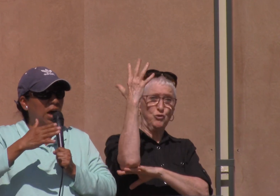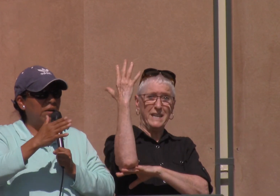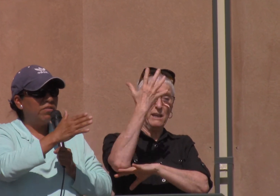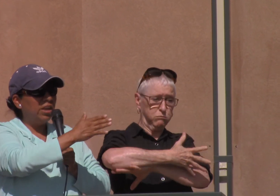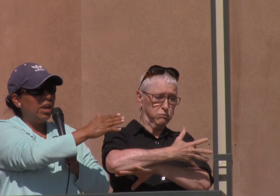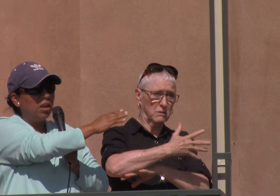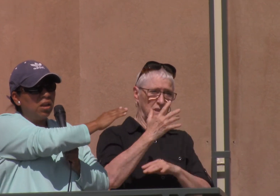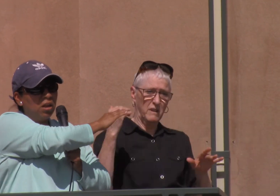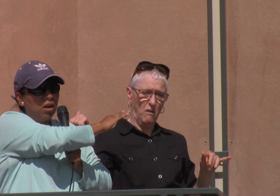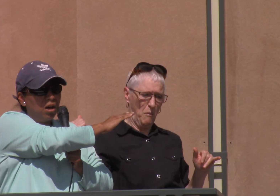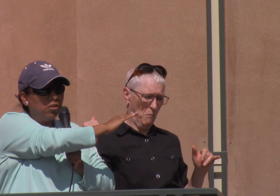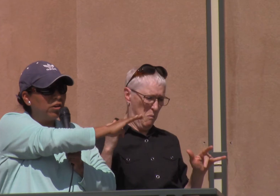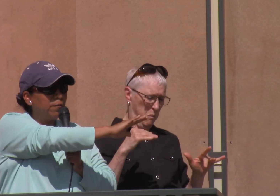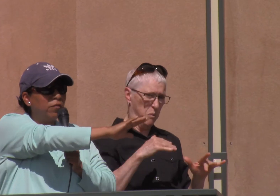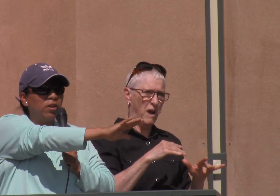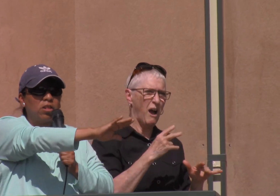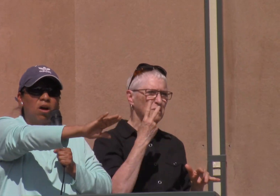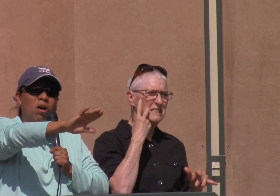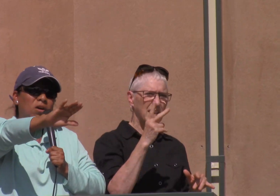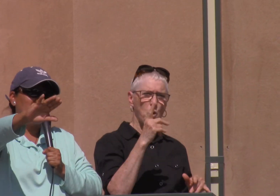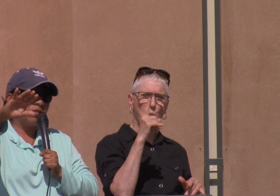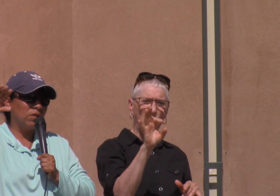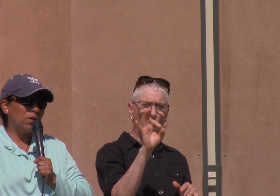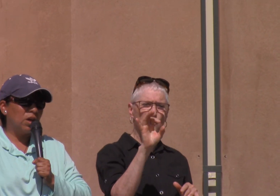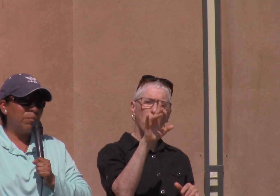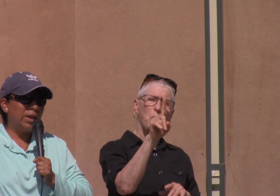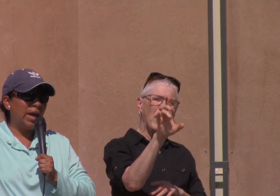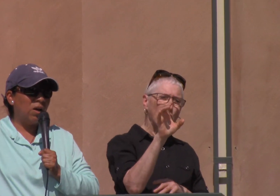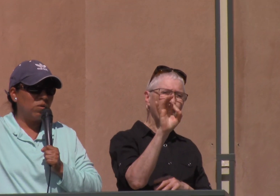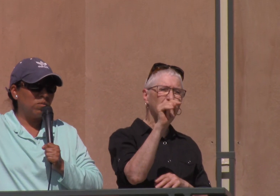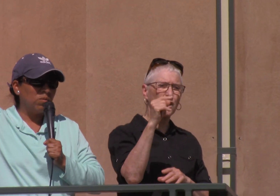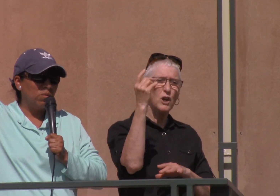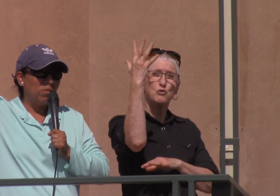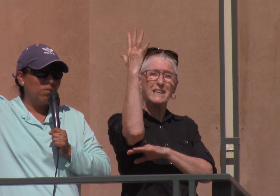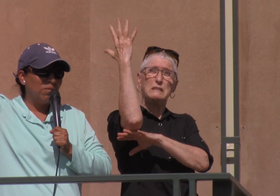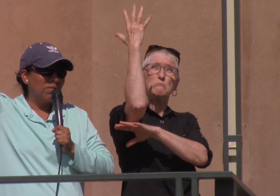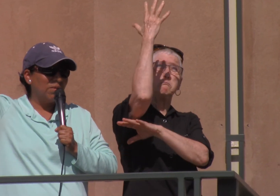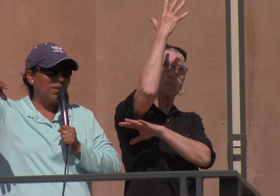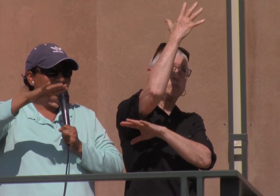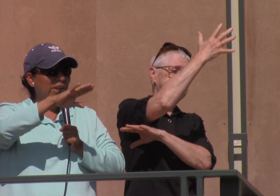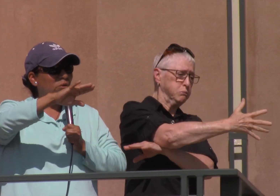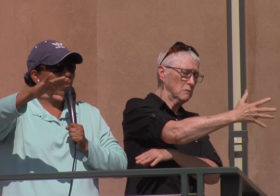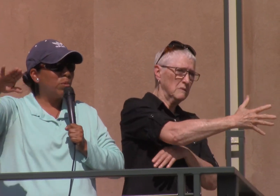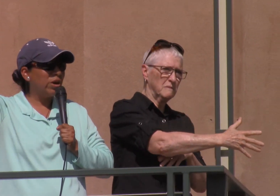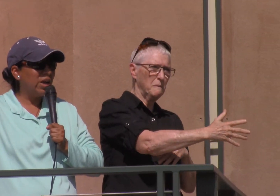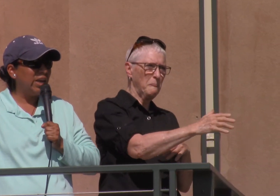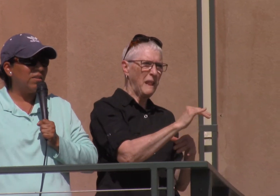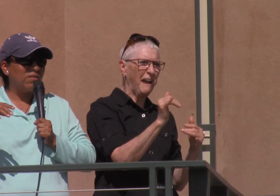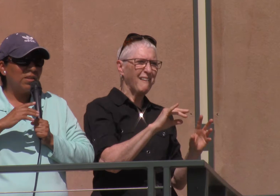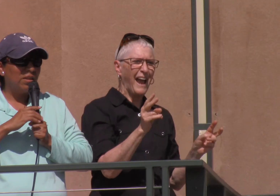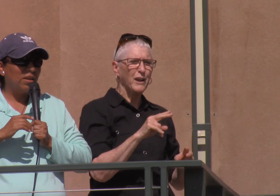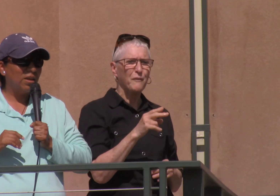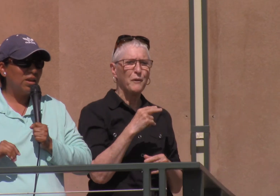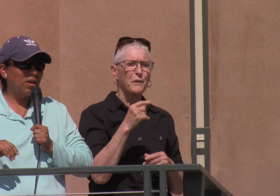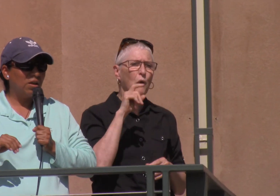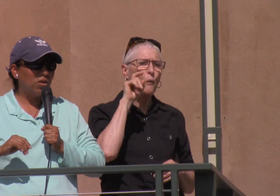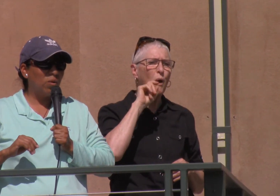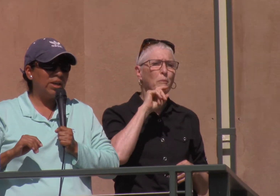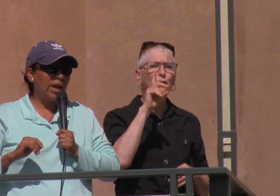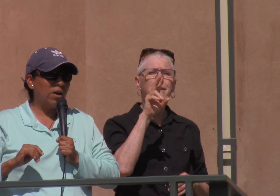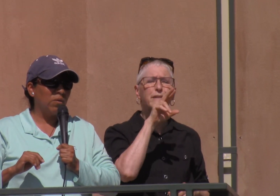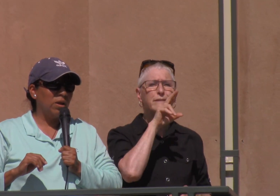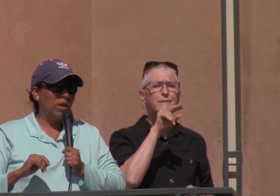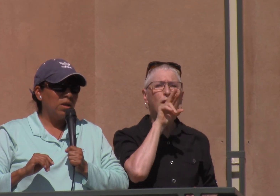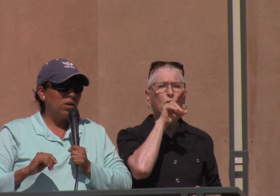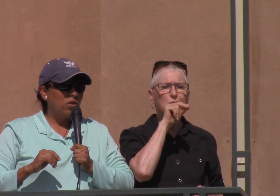right? I've seen 100-foot logs coming down like little rubber duckies